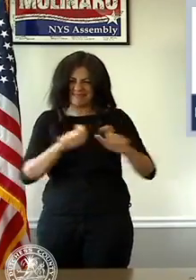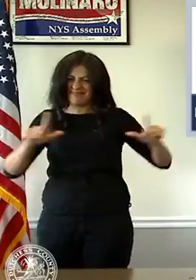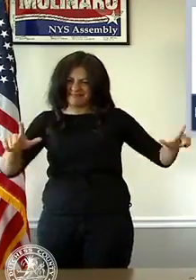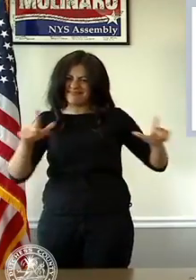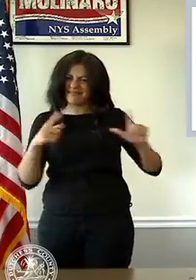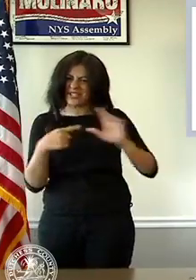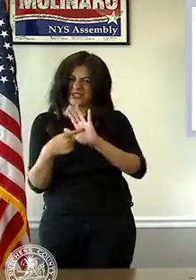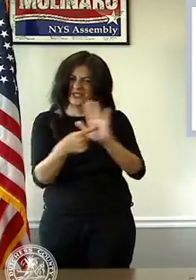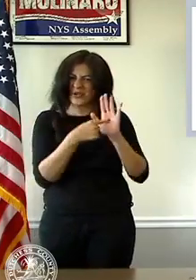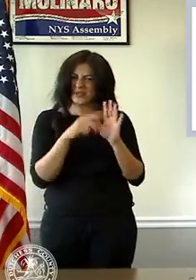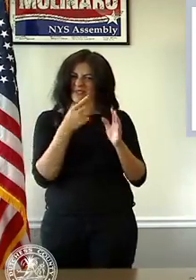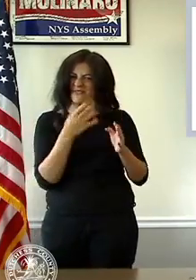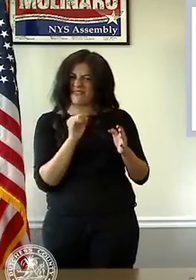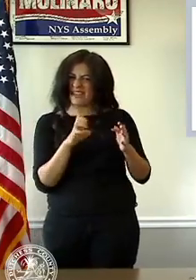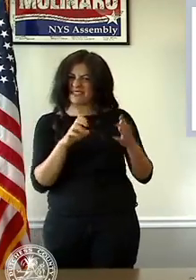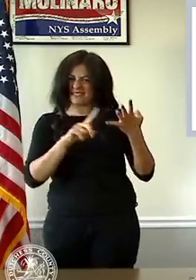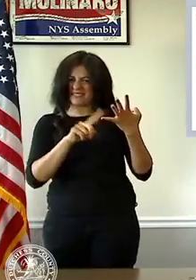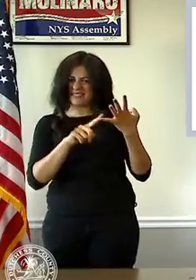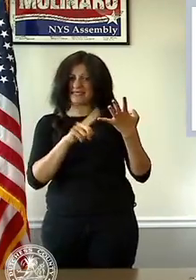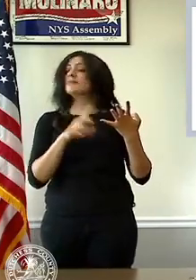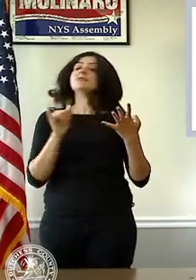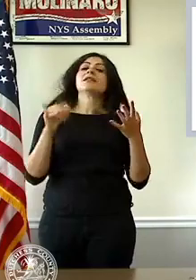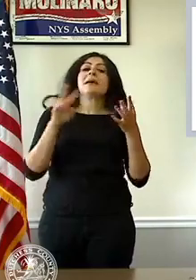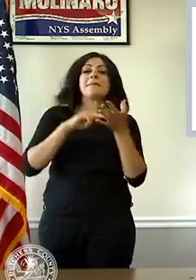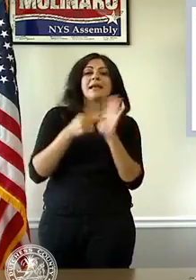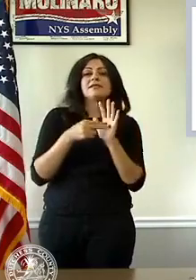phases. Phase 4 includes those larger